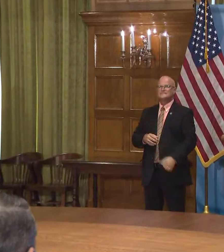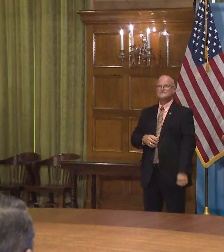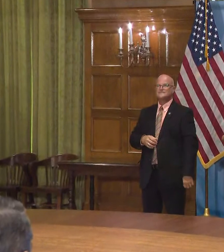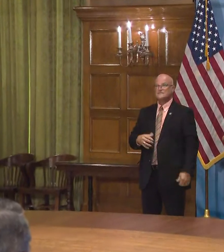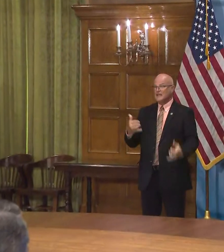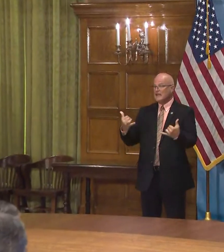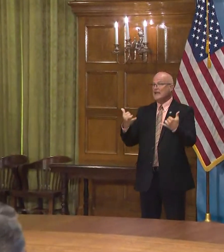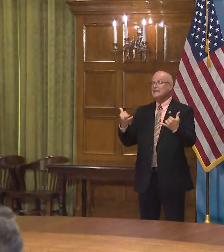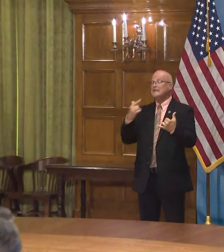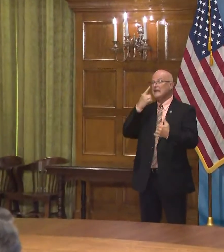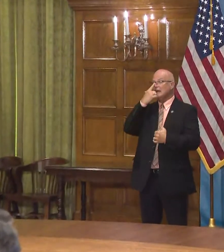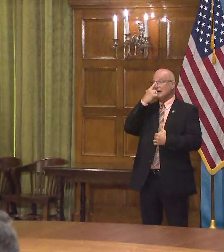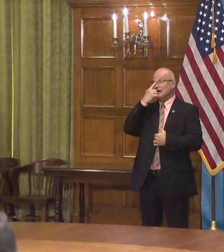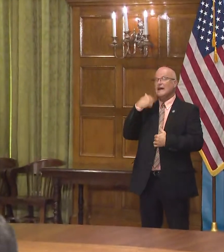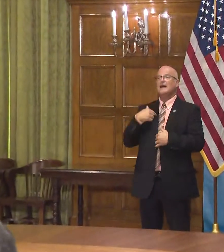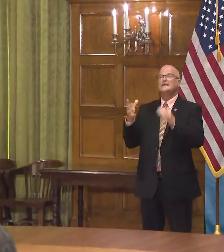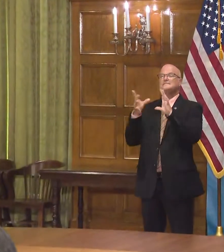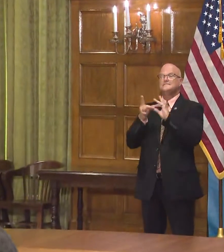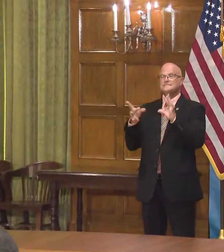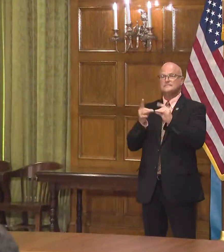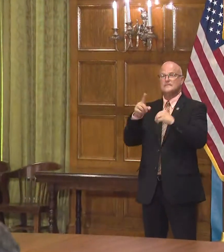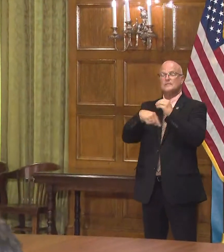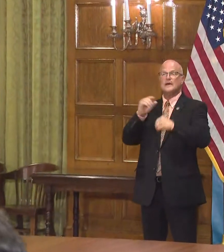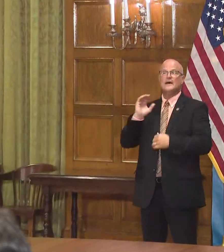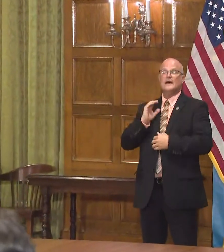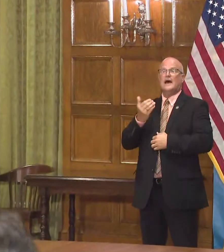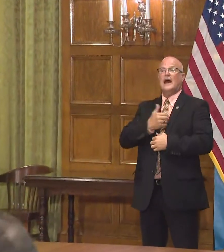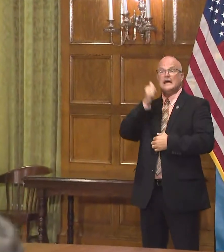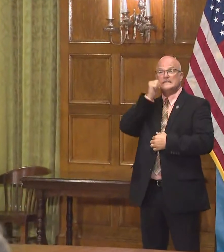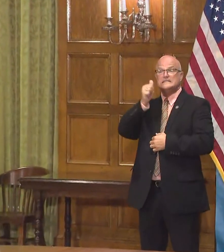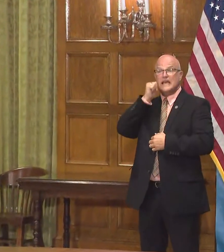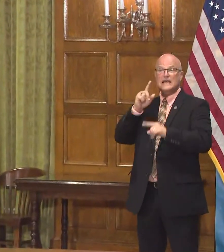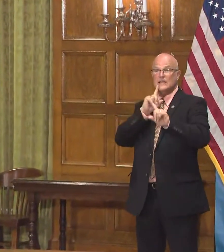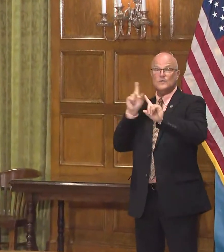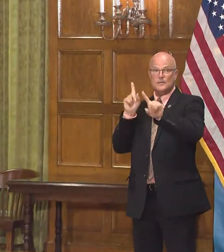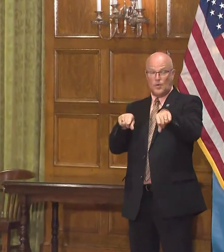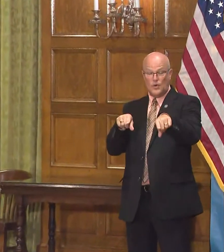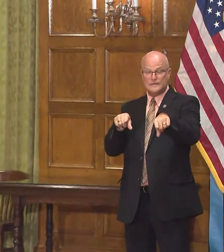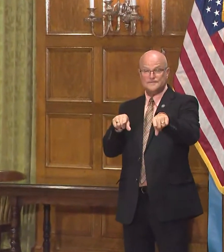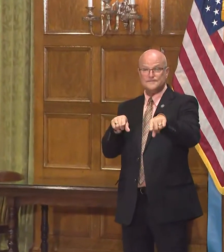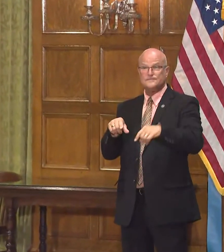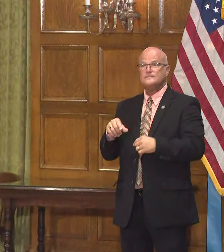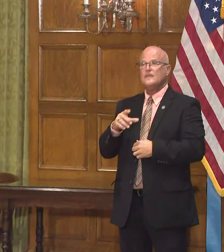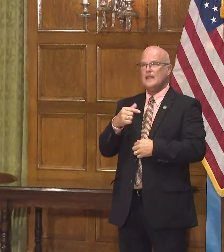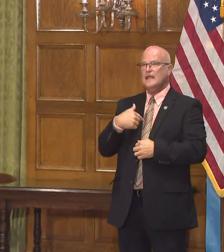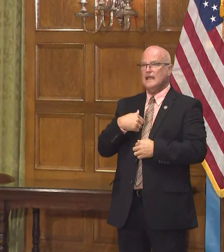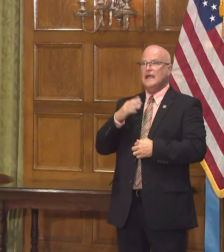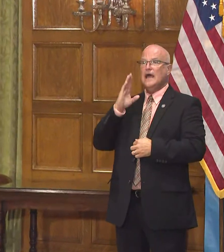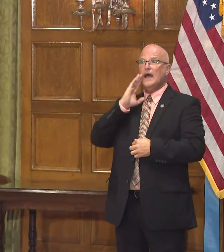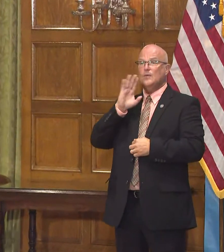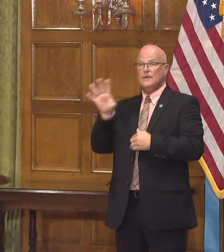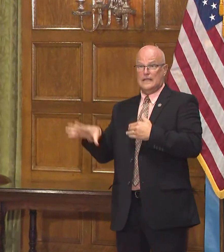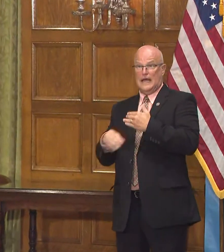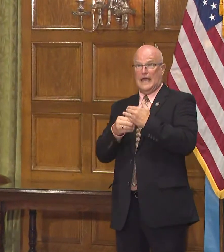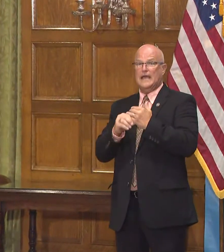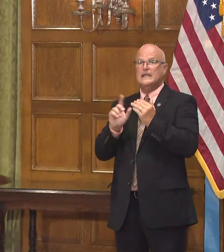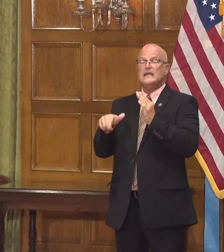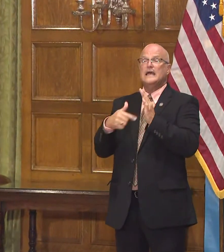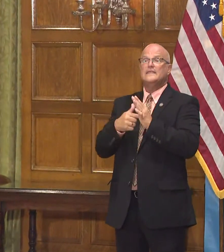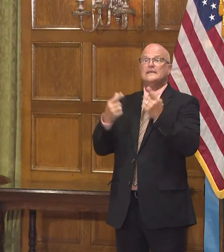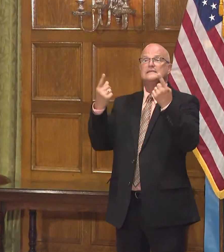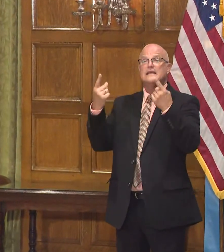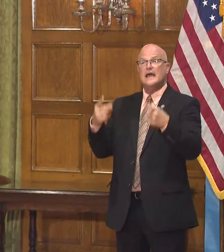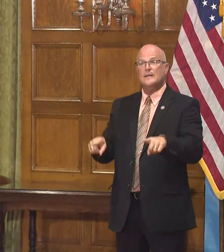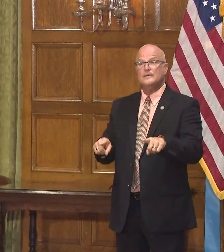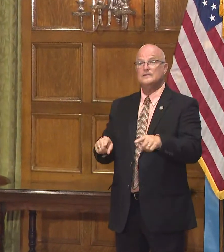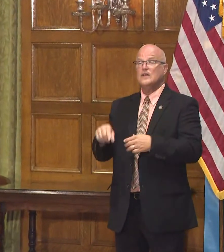And now let me go on to our daily report, and I will add that this happens to